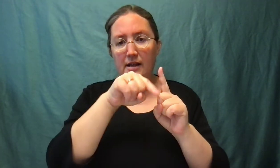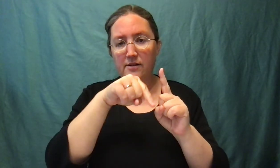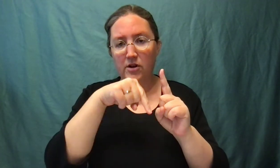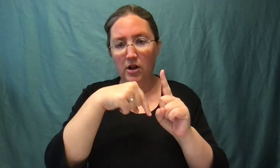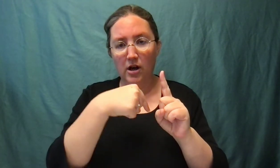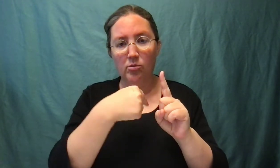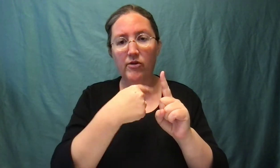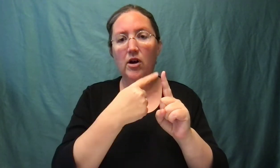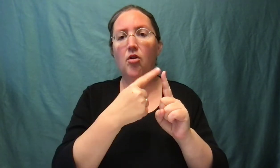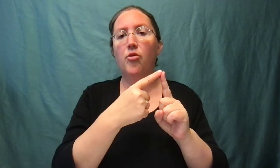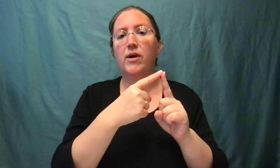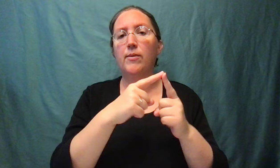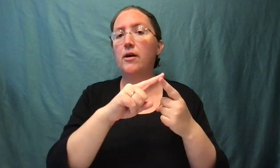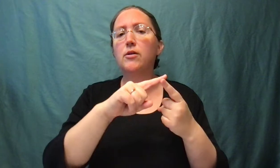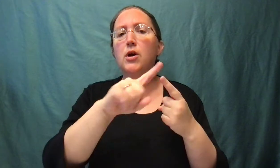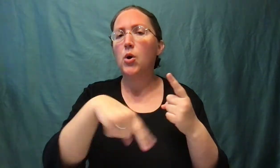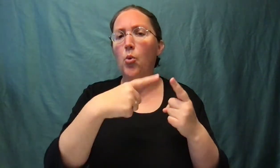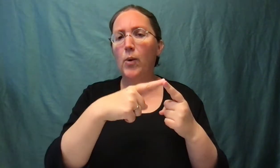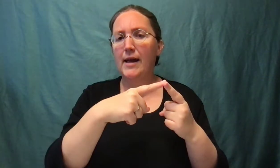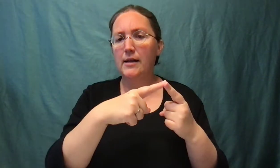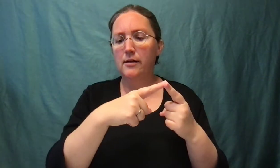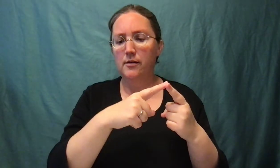of a clock moving all the way around. When.